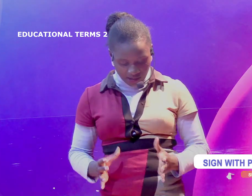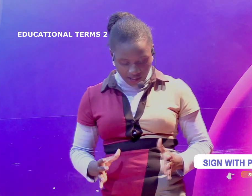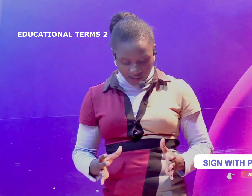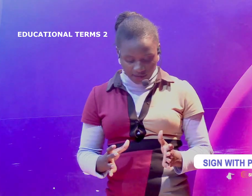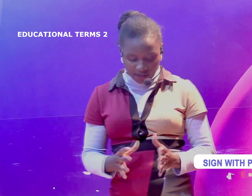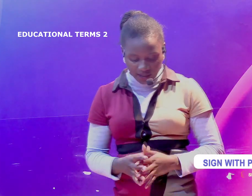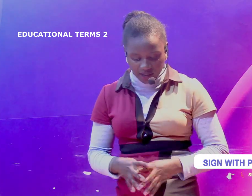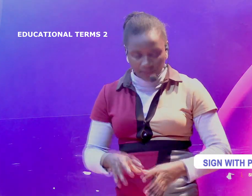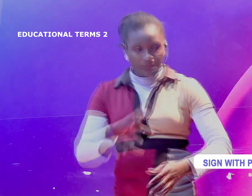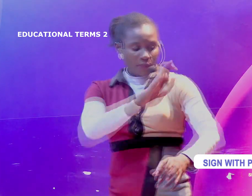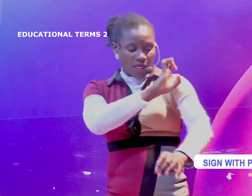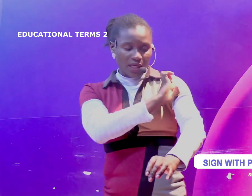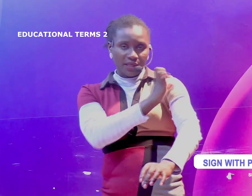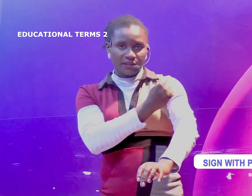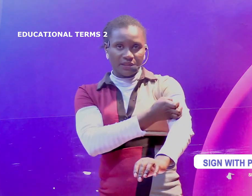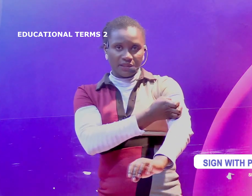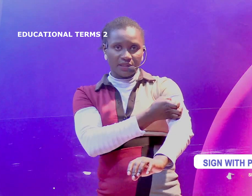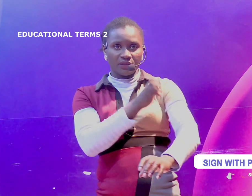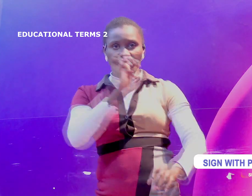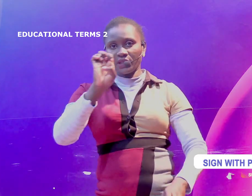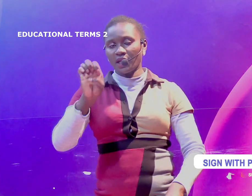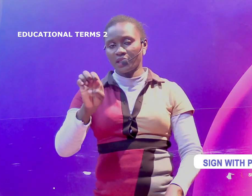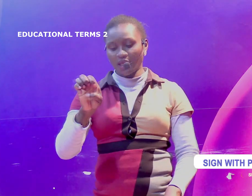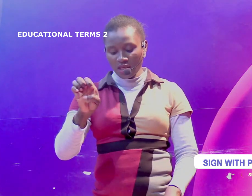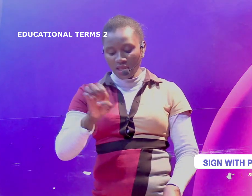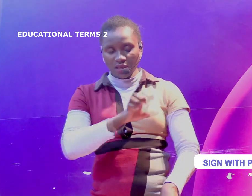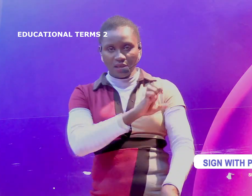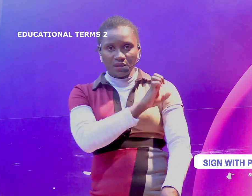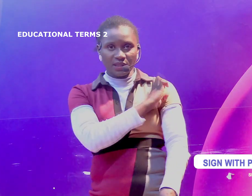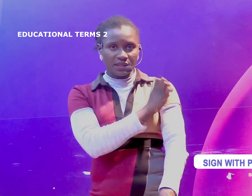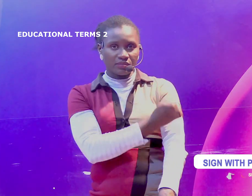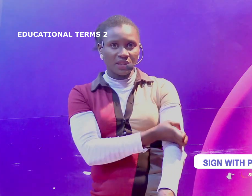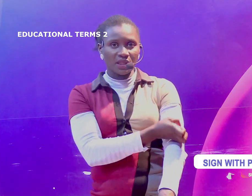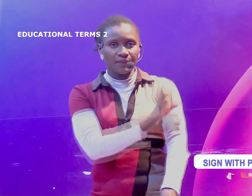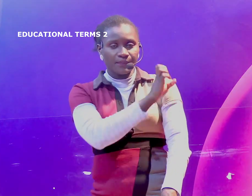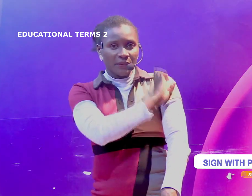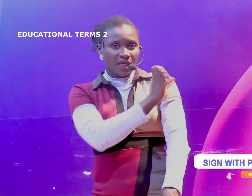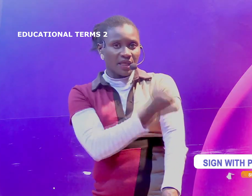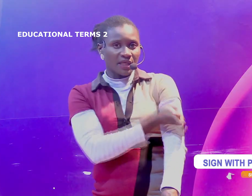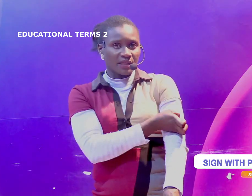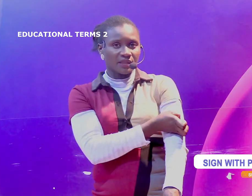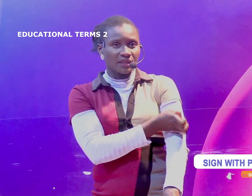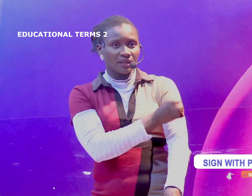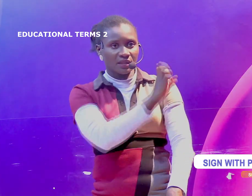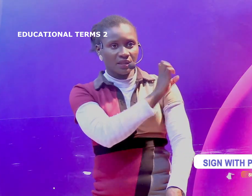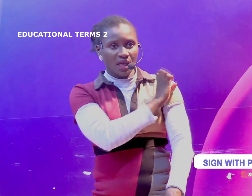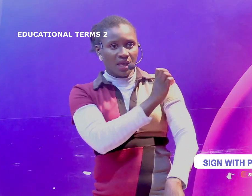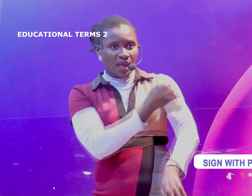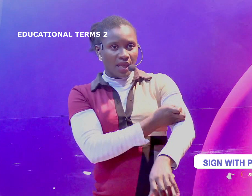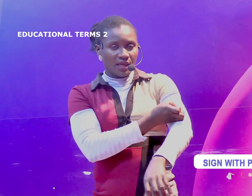client. And then energy, using a letter E, just tap it here, energy, energy,